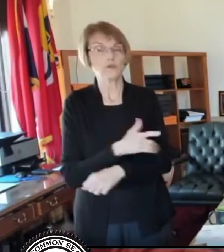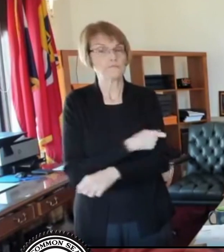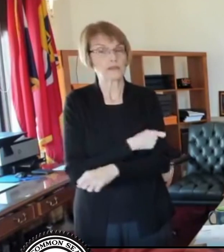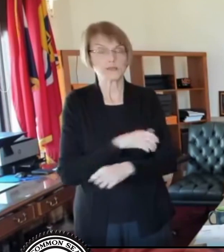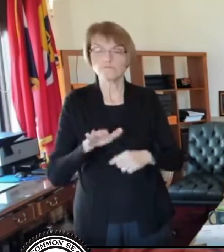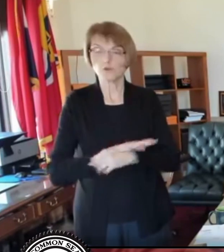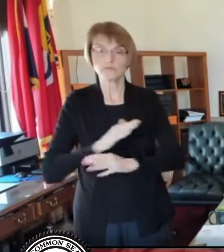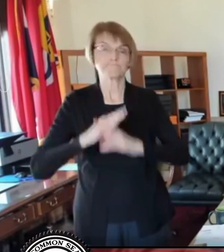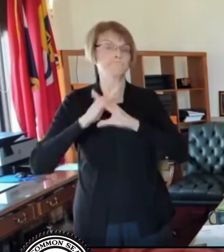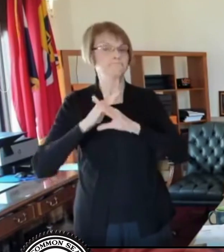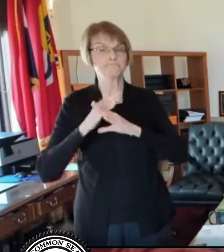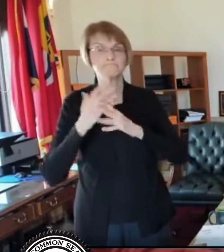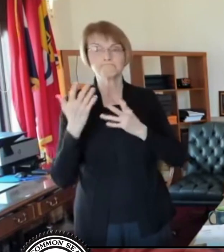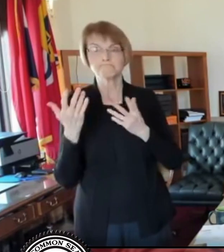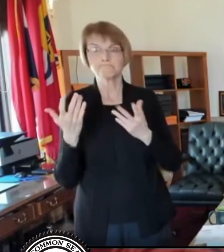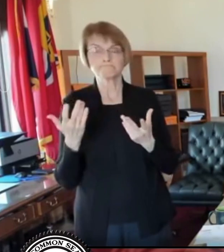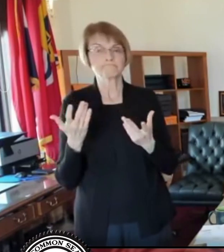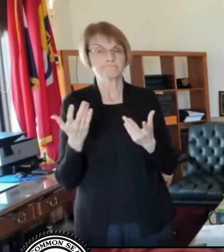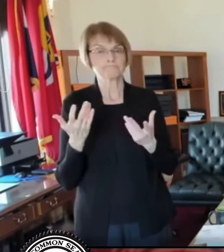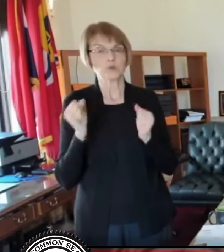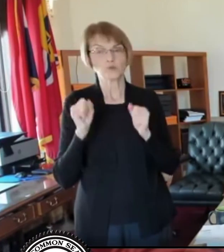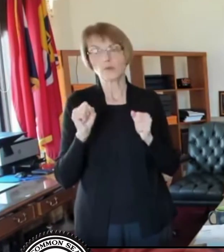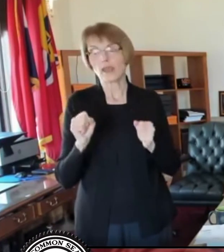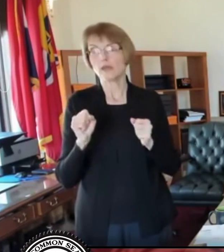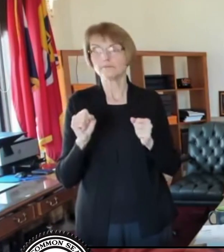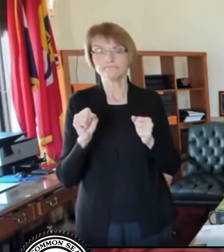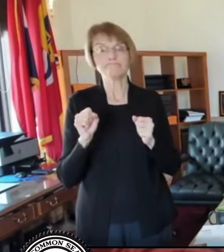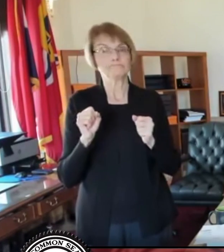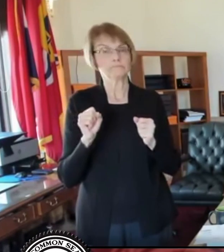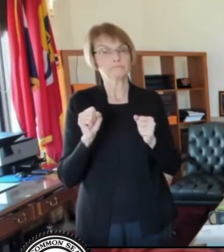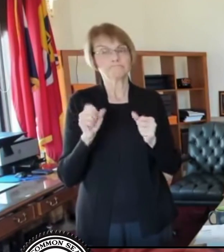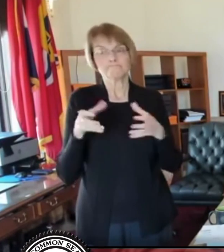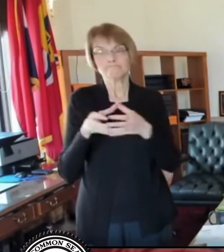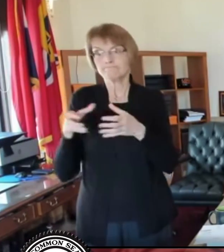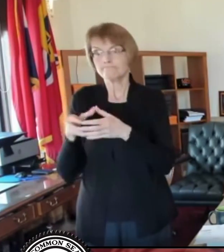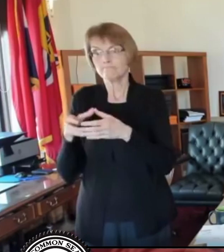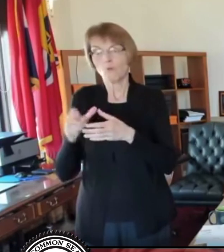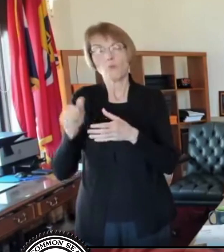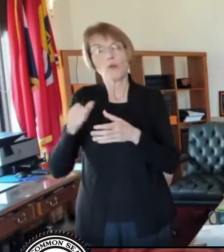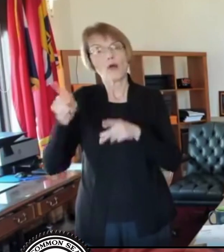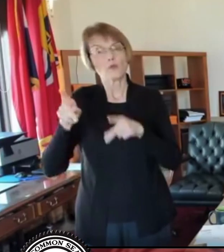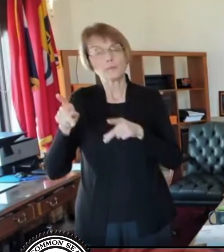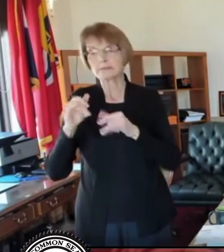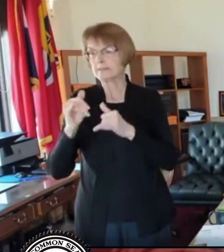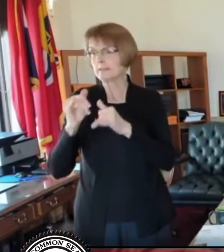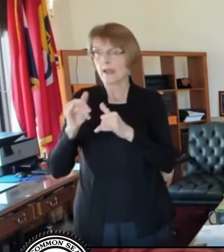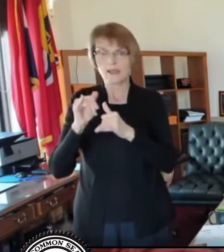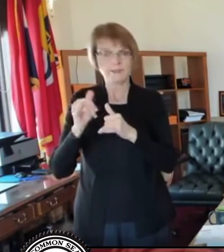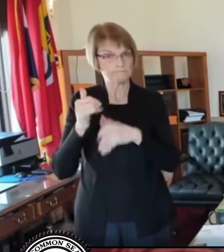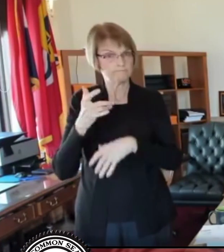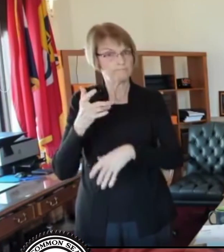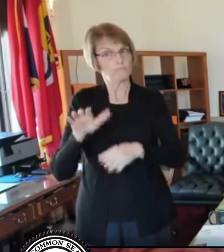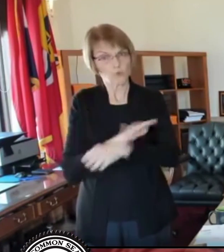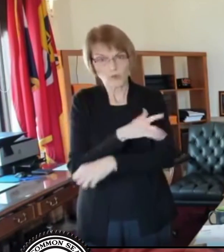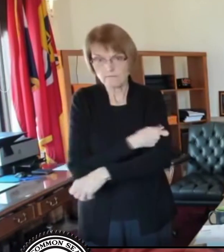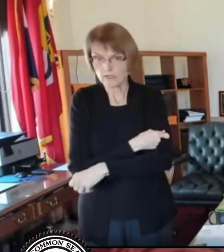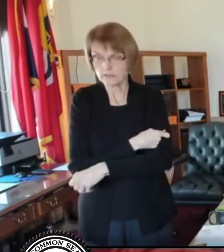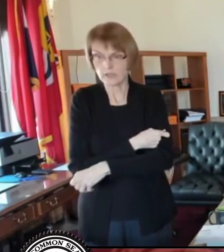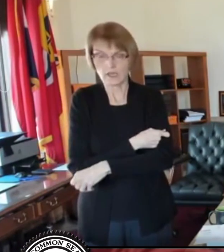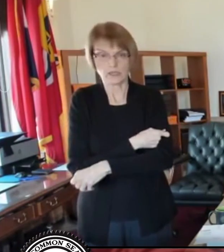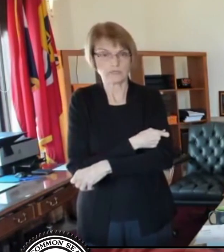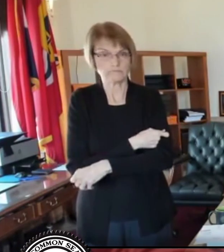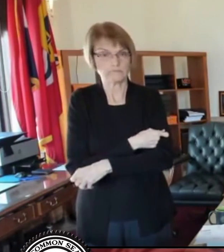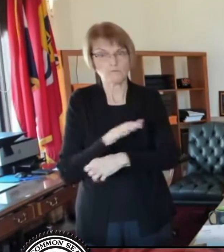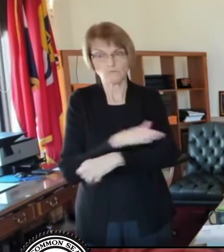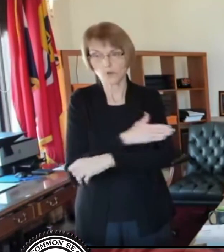vaccinated and you can get together with other folks who are also fully vaccinated without